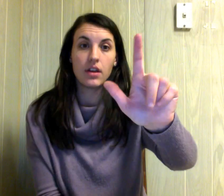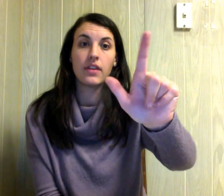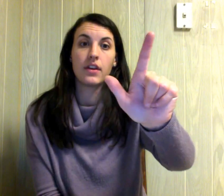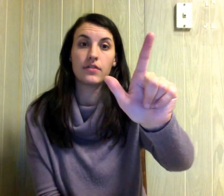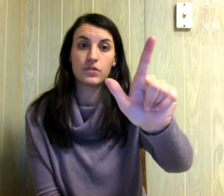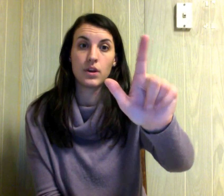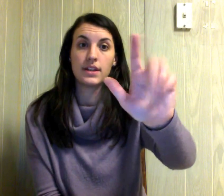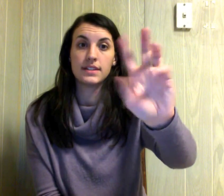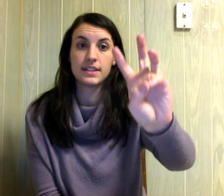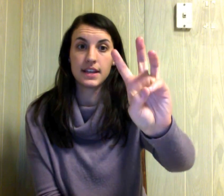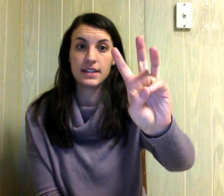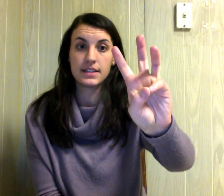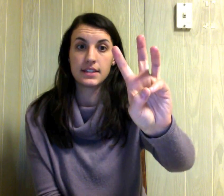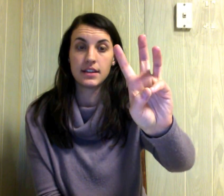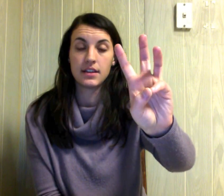you have 26.